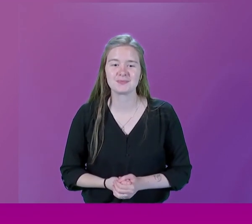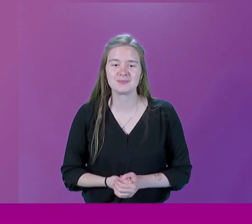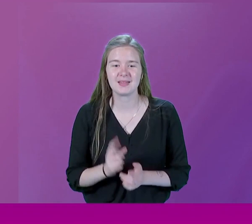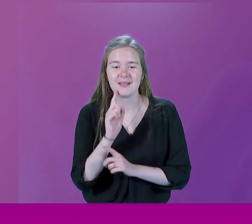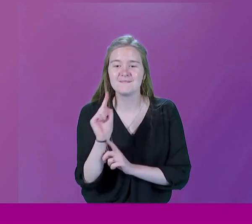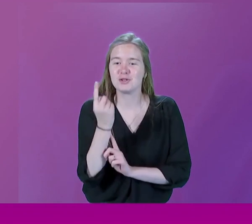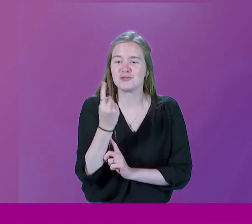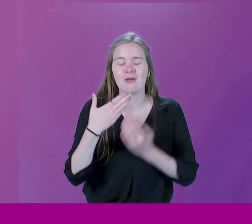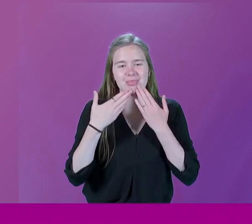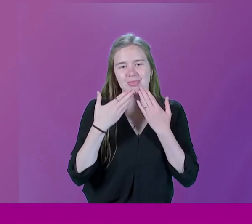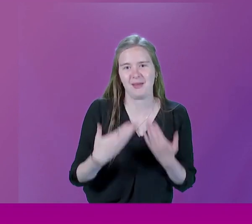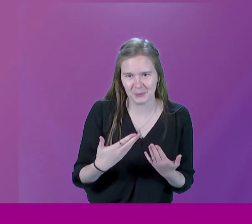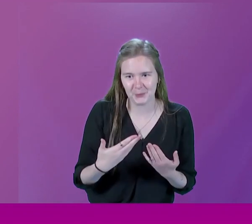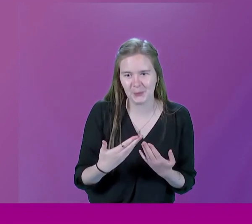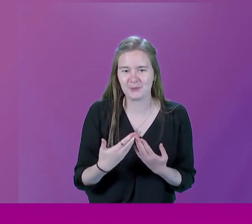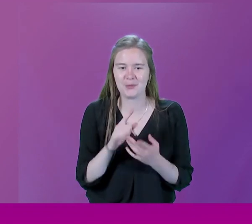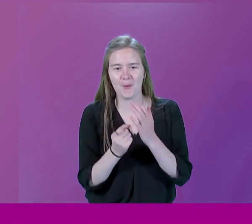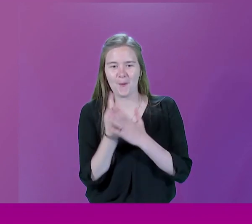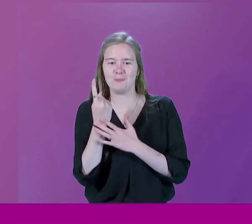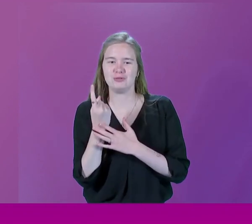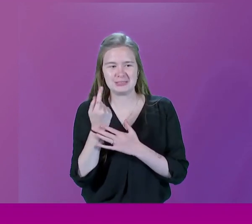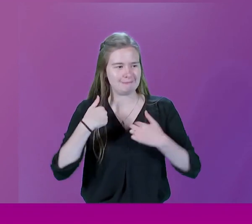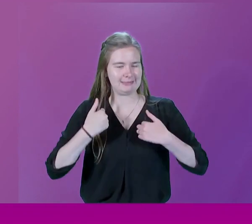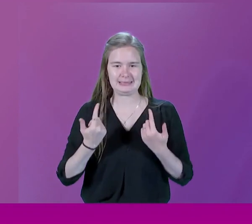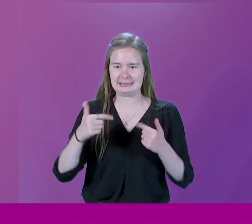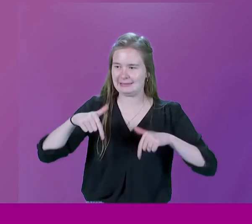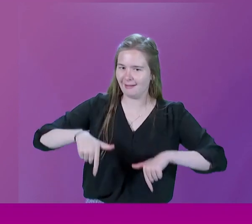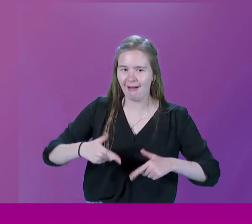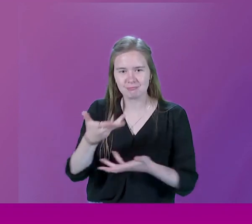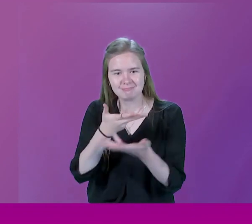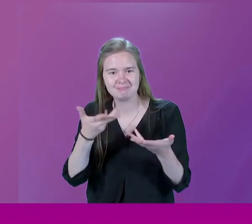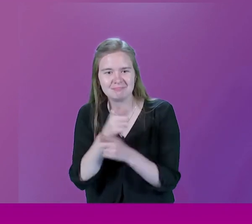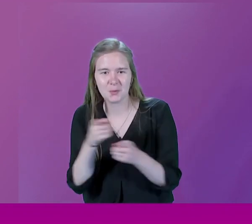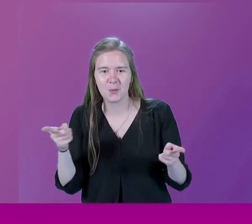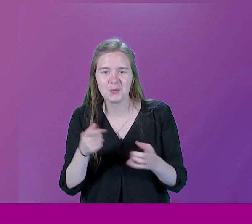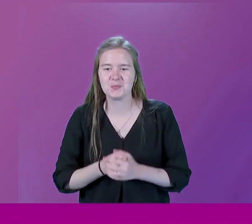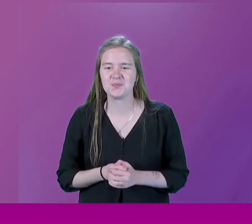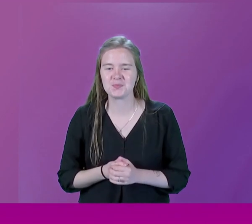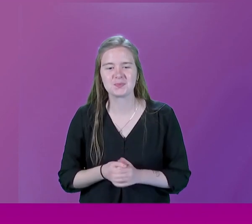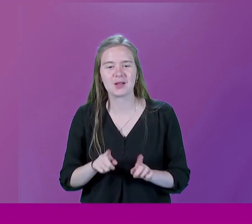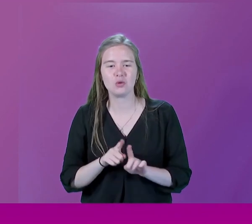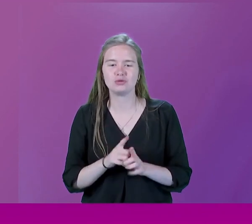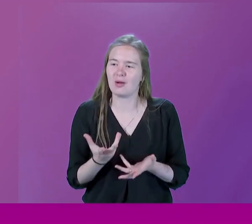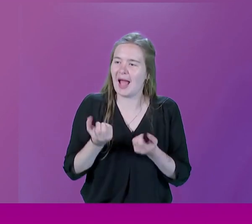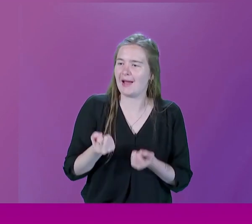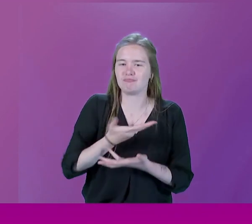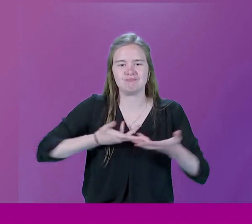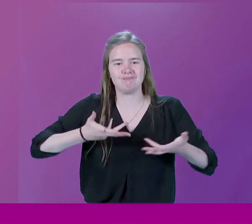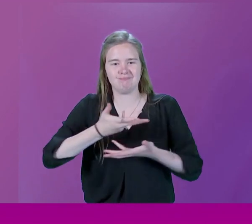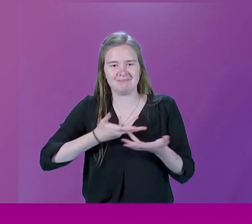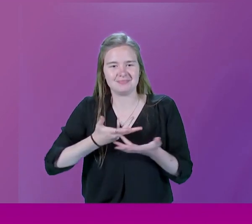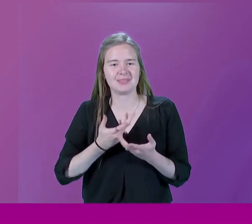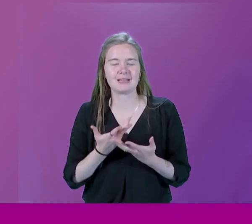of all, thank you very much indeed for the opportunity for me to be here and to have this discussion,